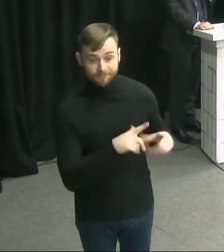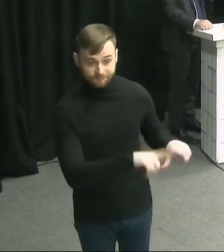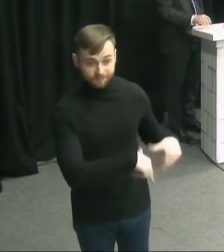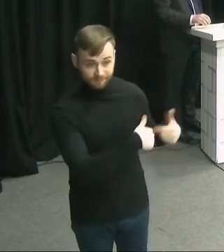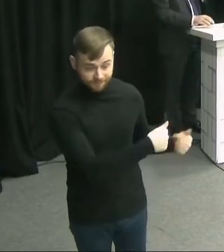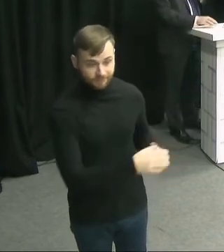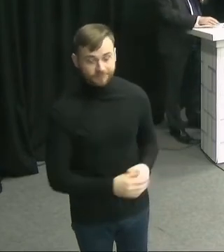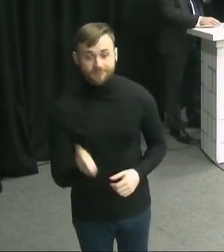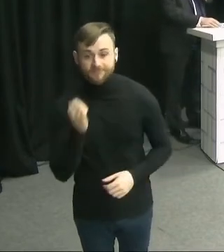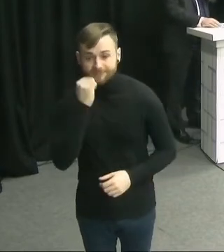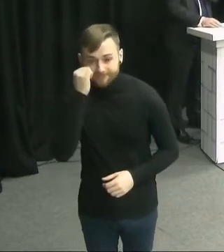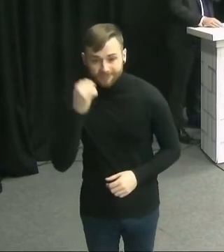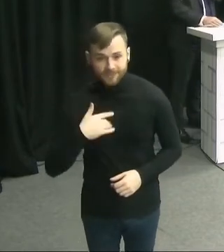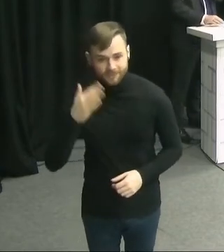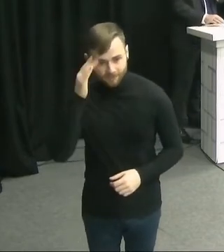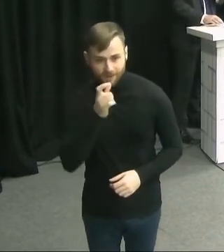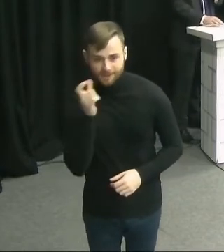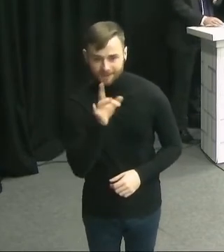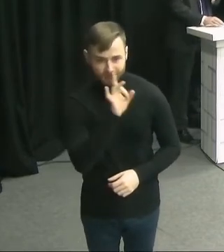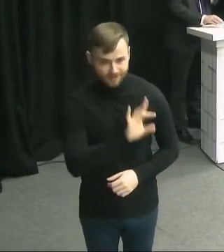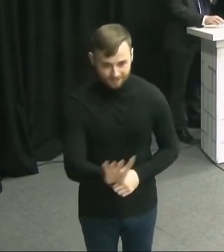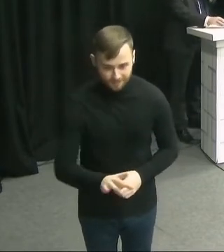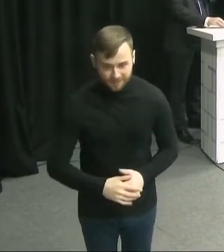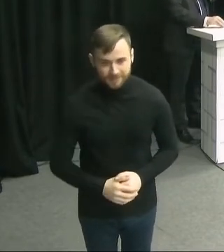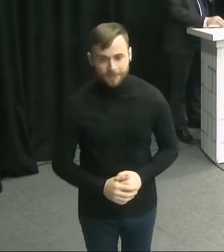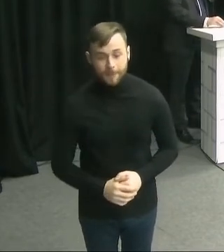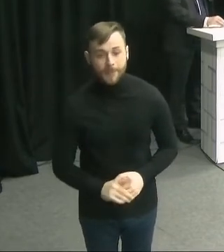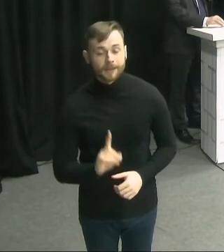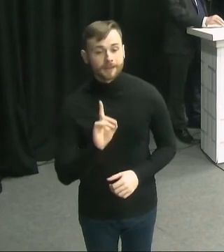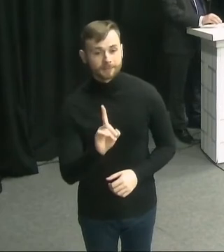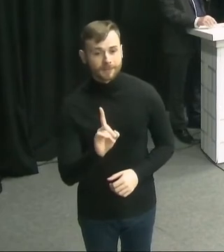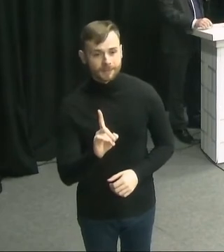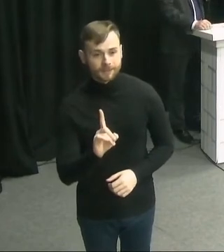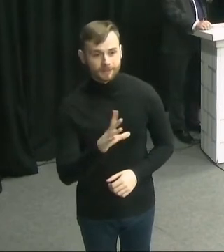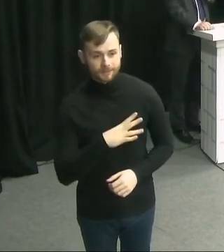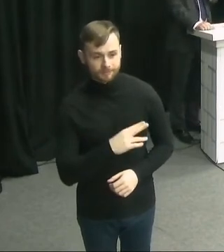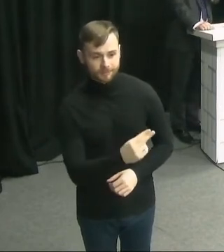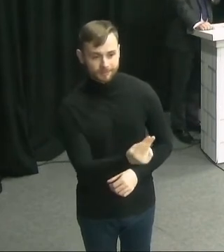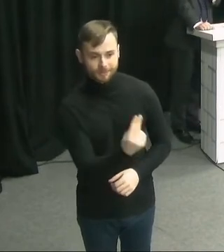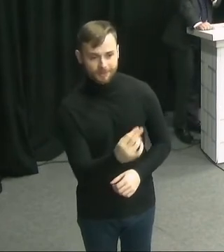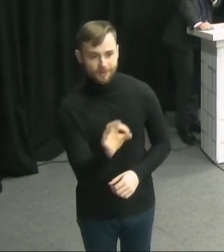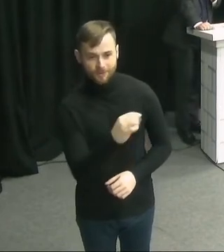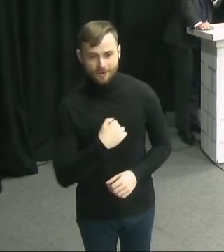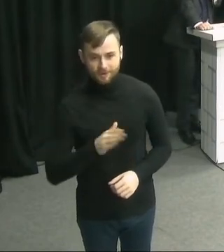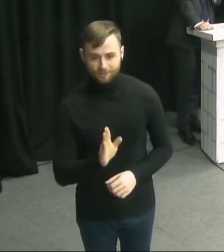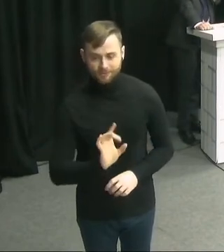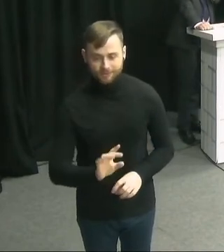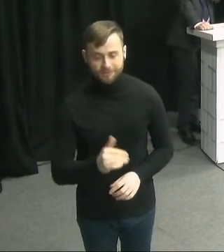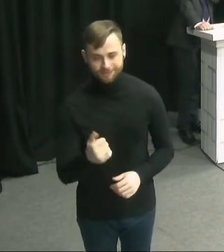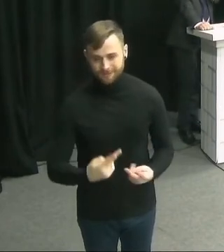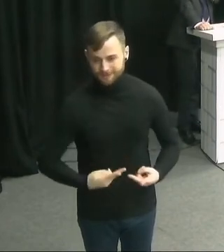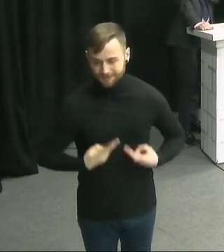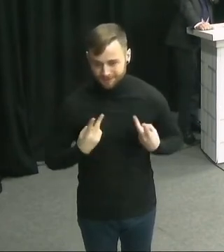but of course, here we go. So in my program, one of the most